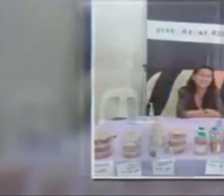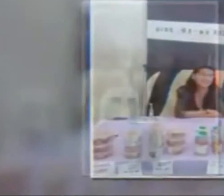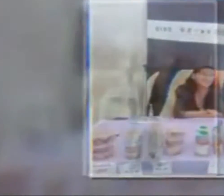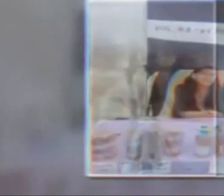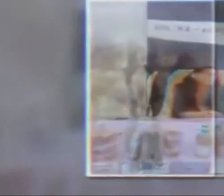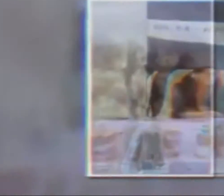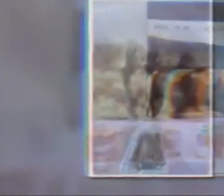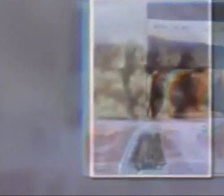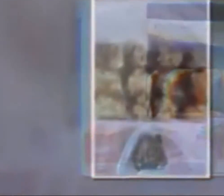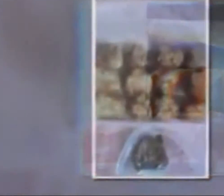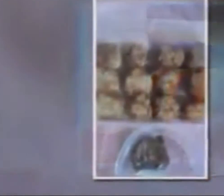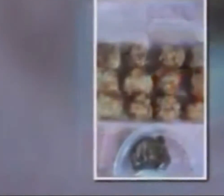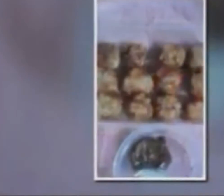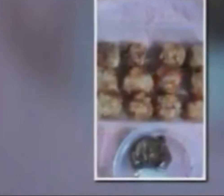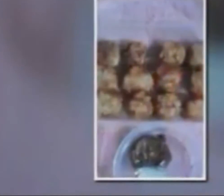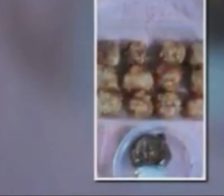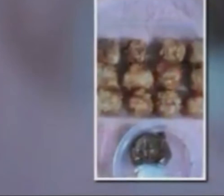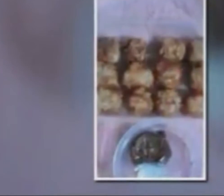the